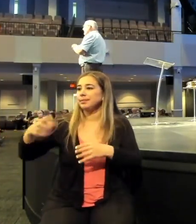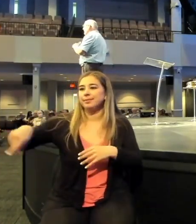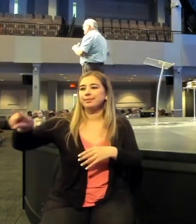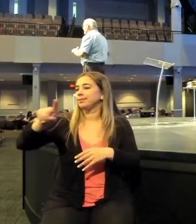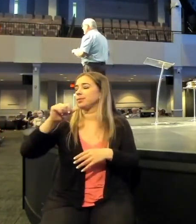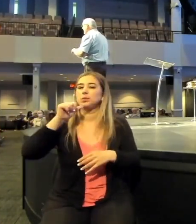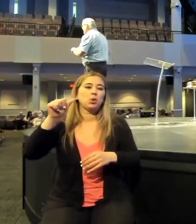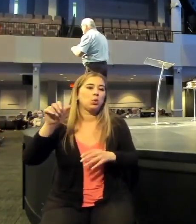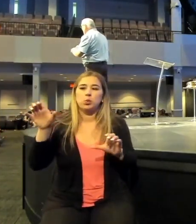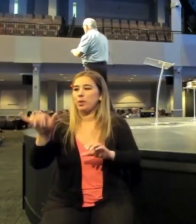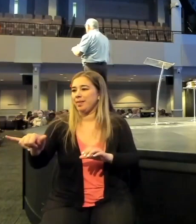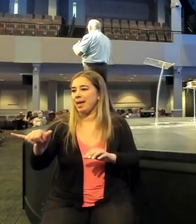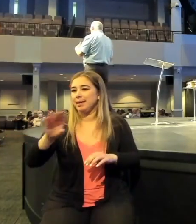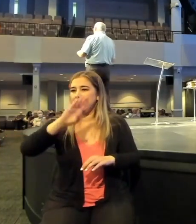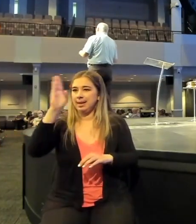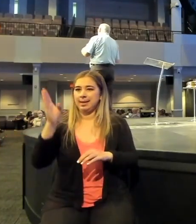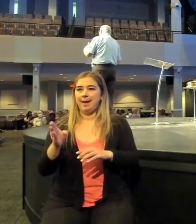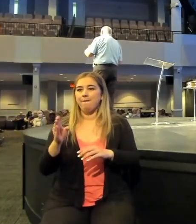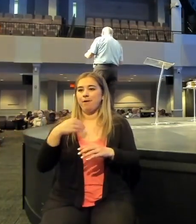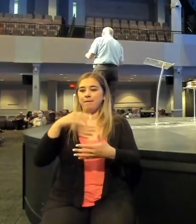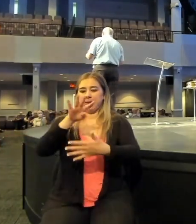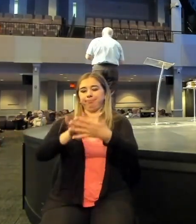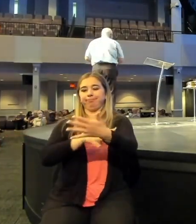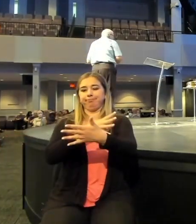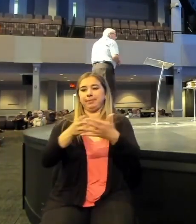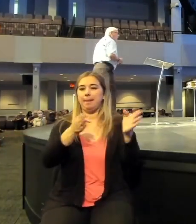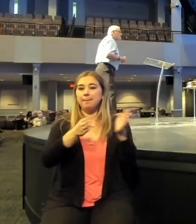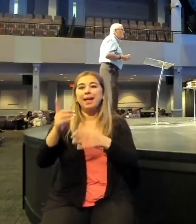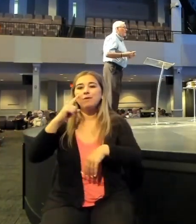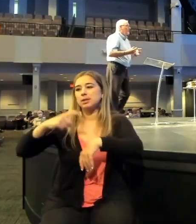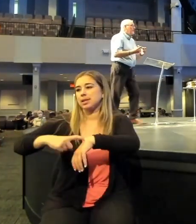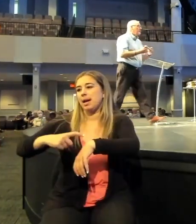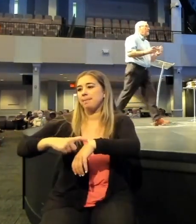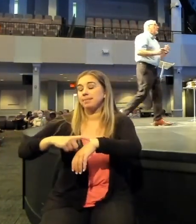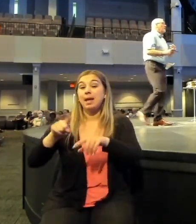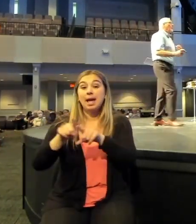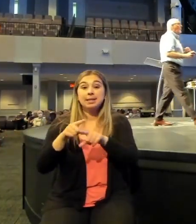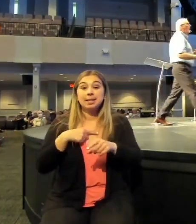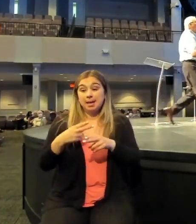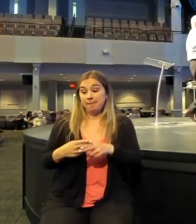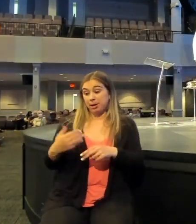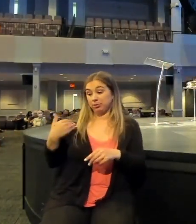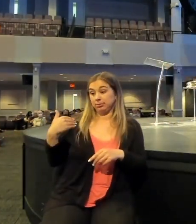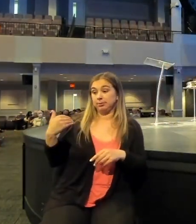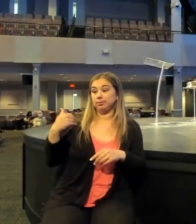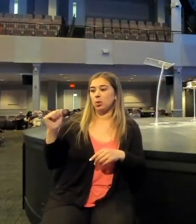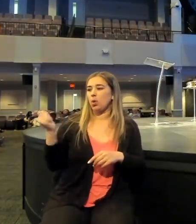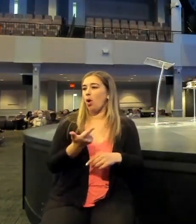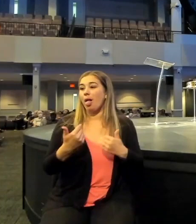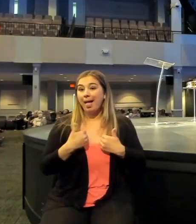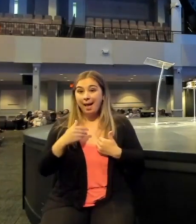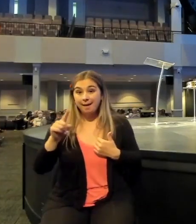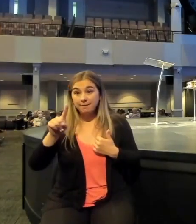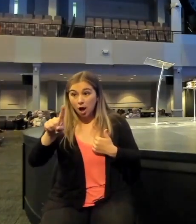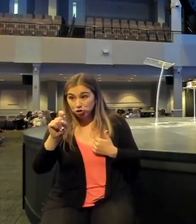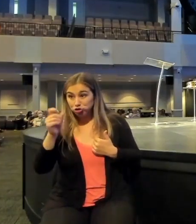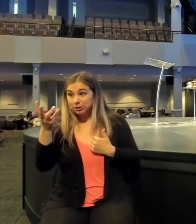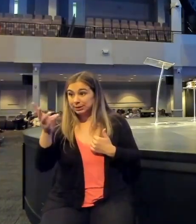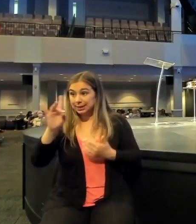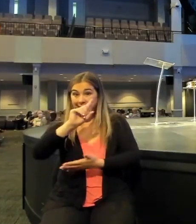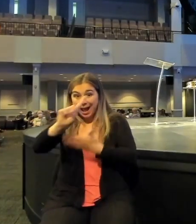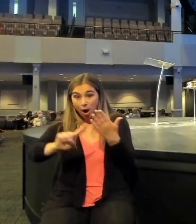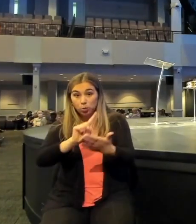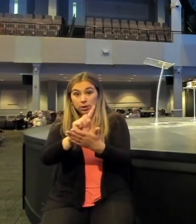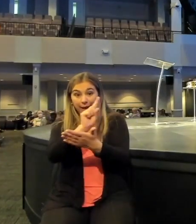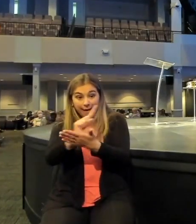it. They never put a time plan together. As I mentioned earlier, we all have 168